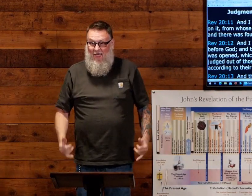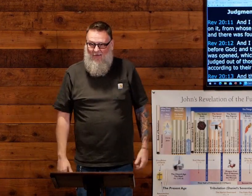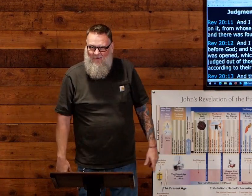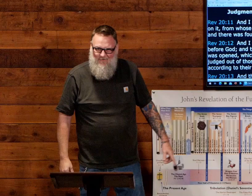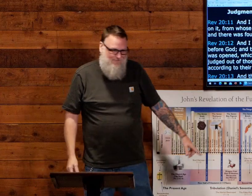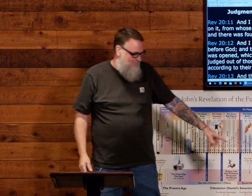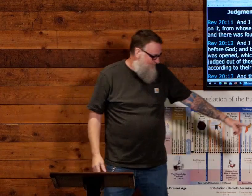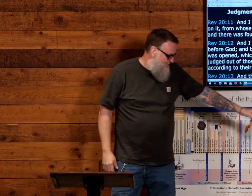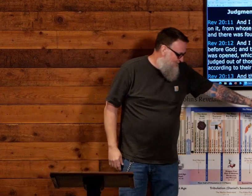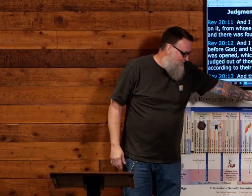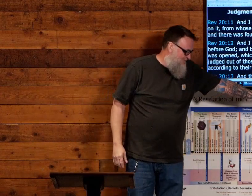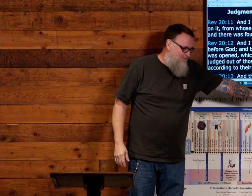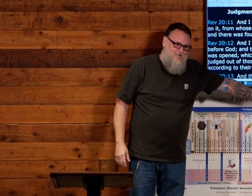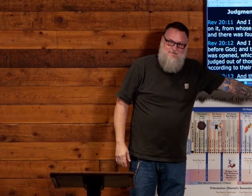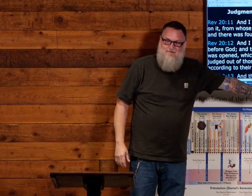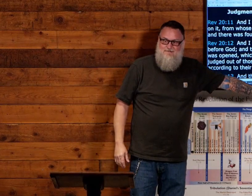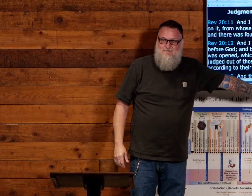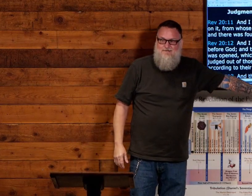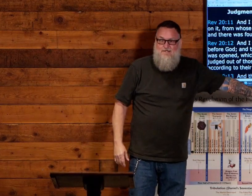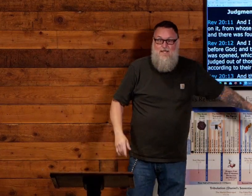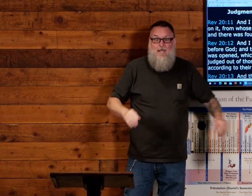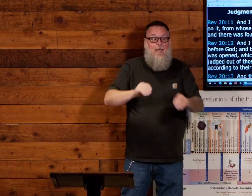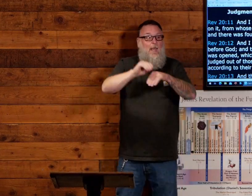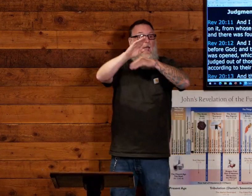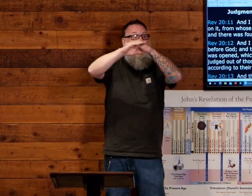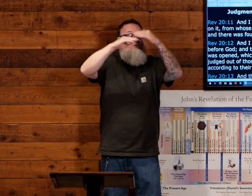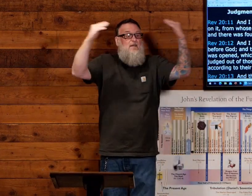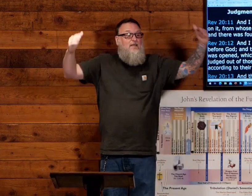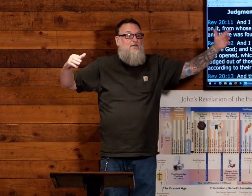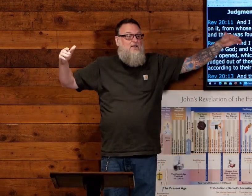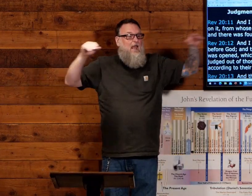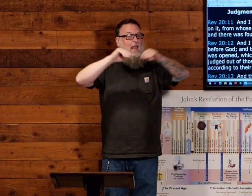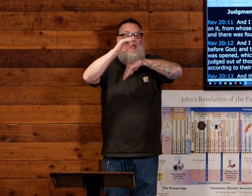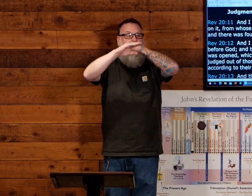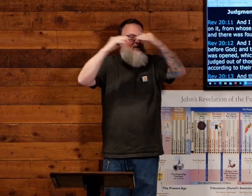he is no more on the right hand in heaven.